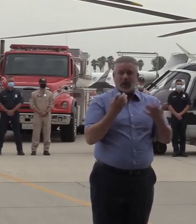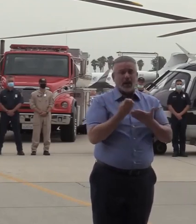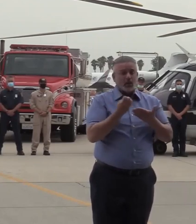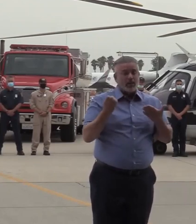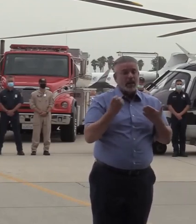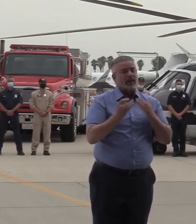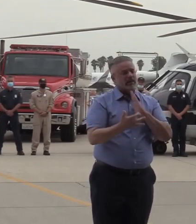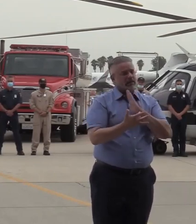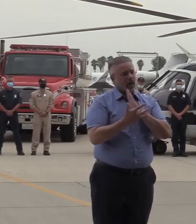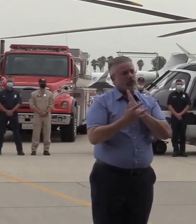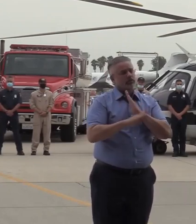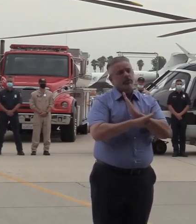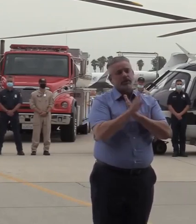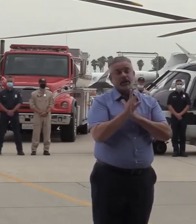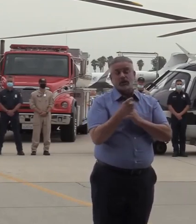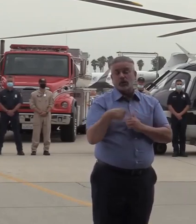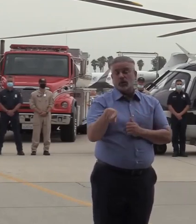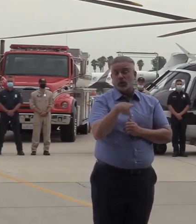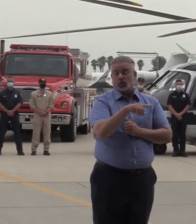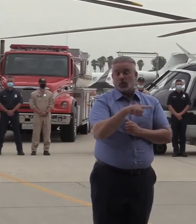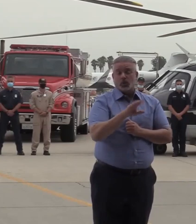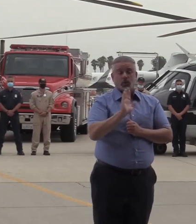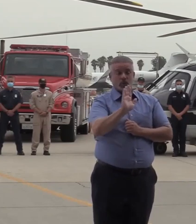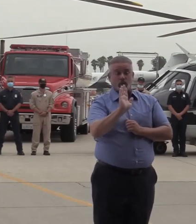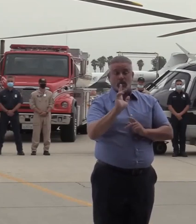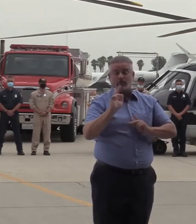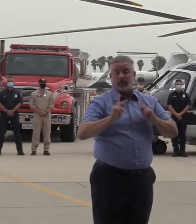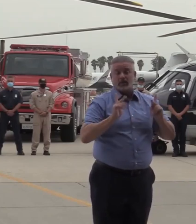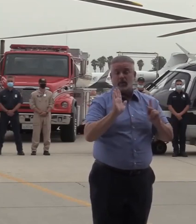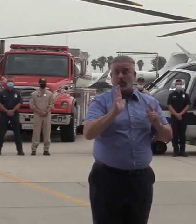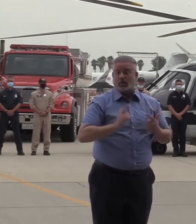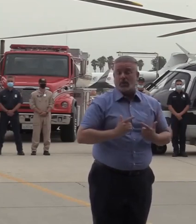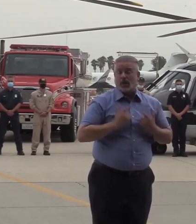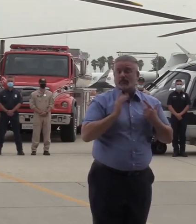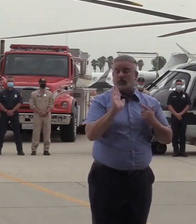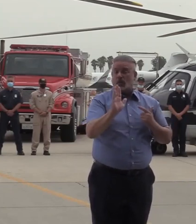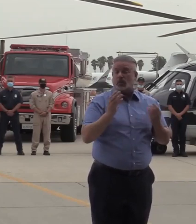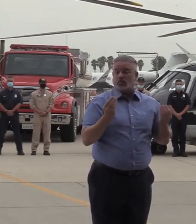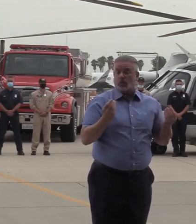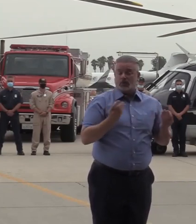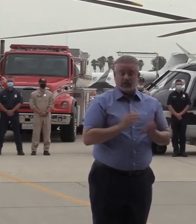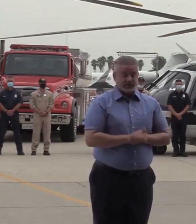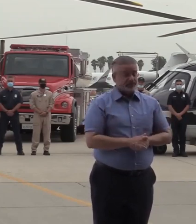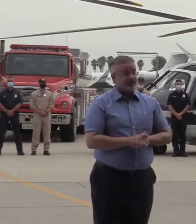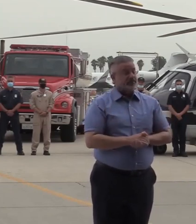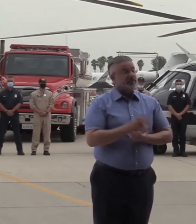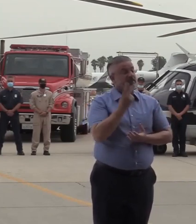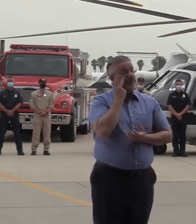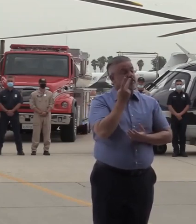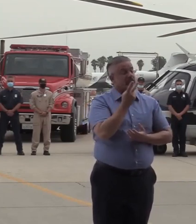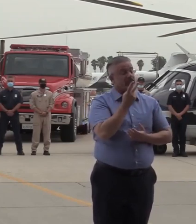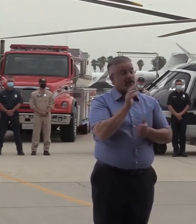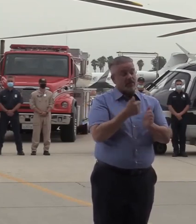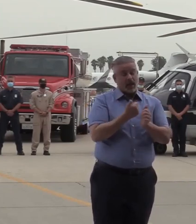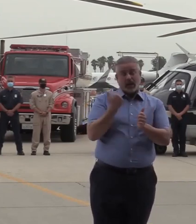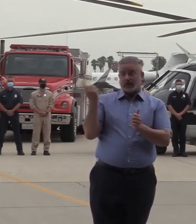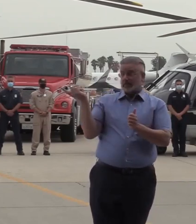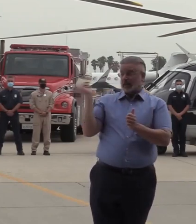and technology to protect you, your people, your lives, your property. You can see some of that behind me